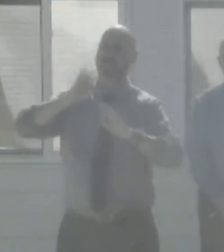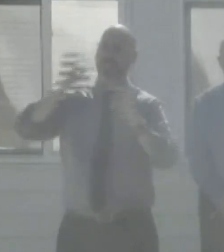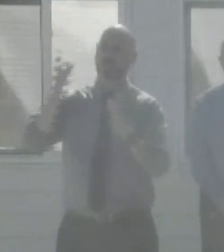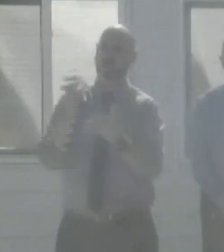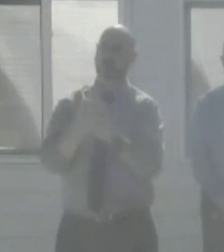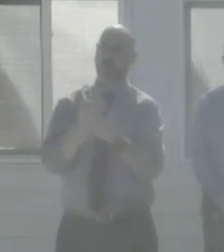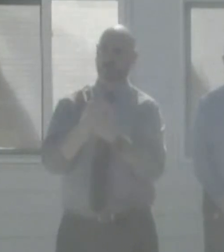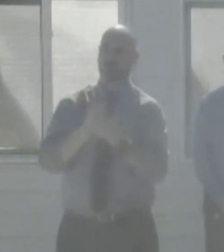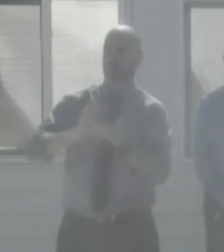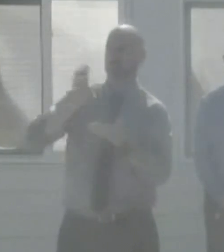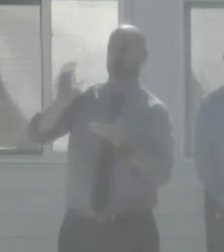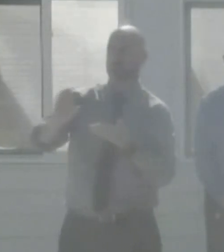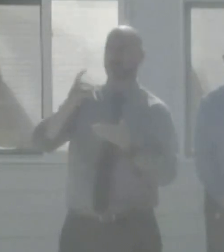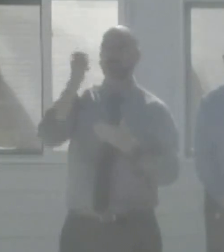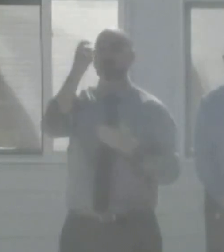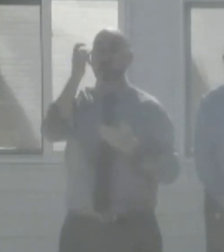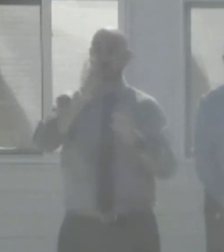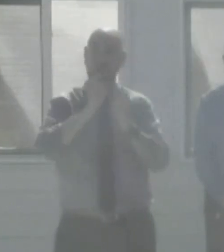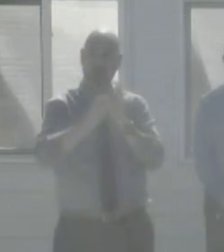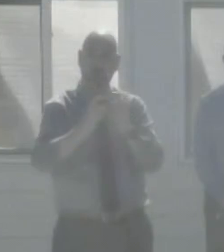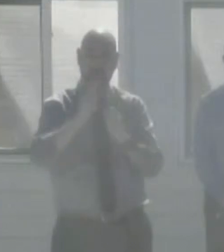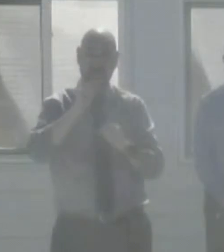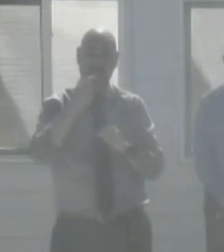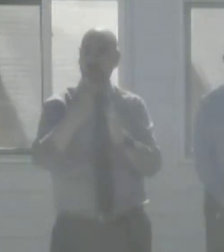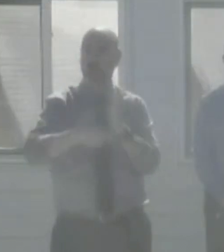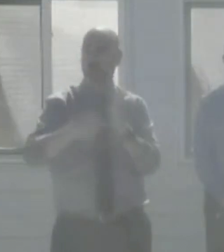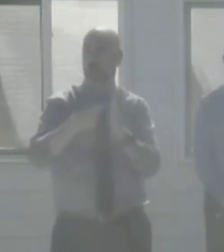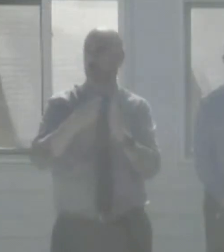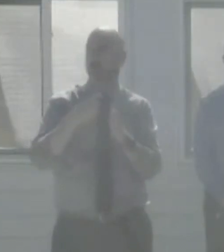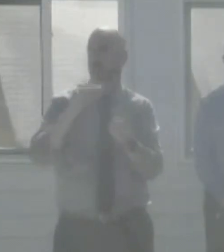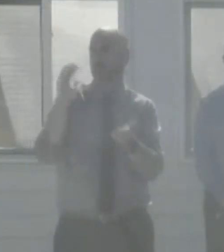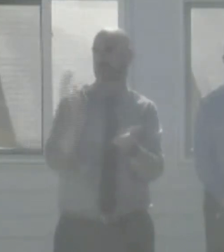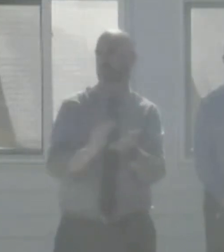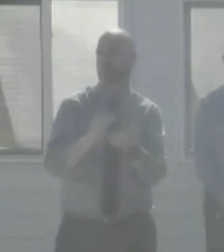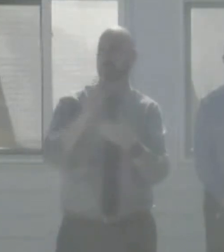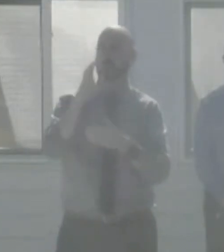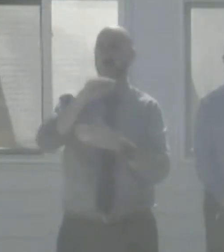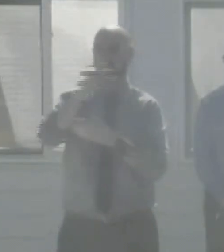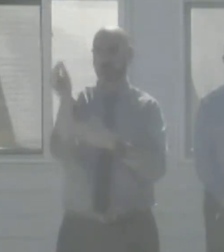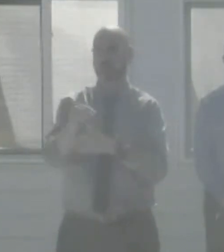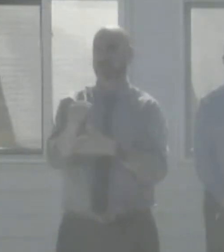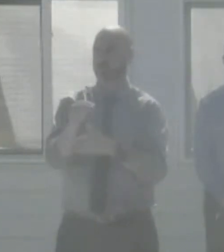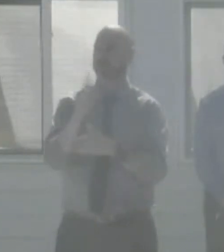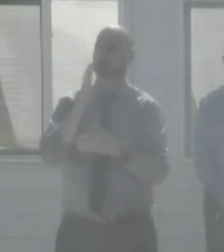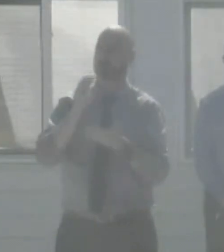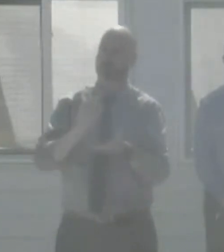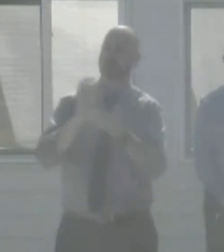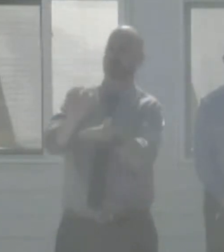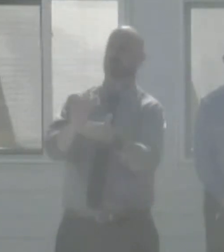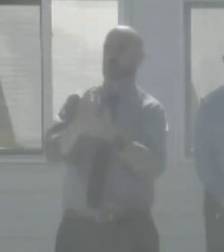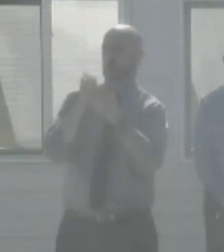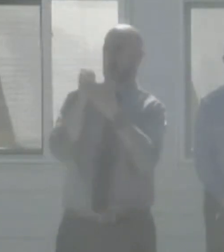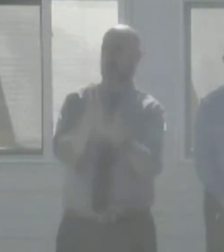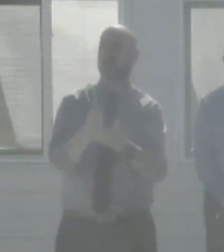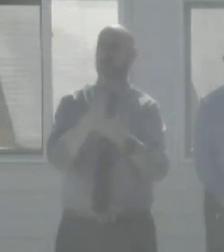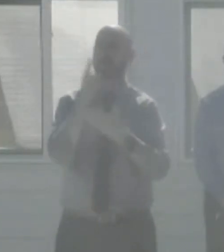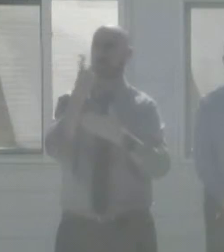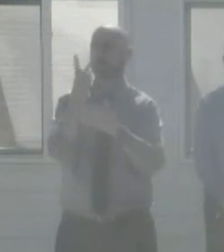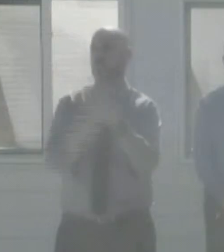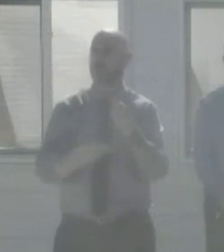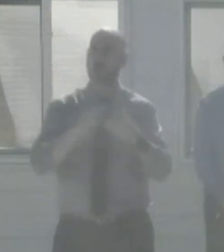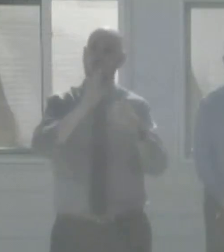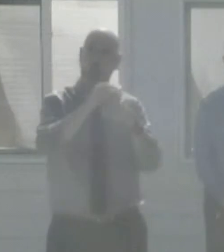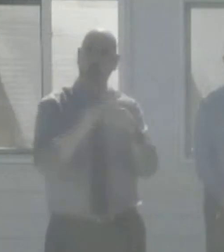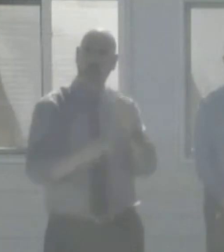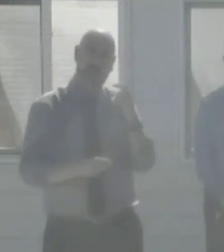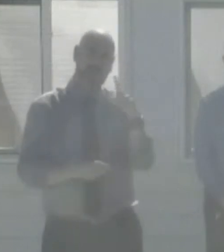tax-deductible donation. 100% of the proceeds go to helping victims of both Hurricane Helene and